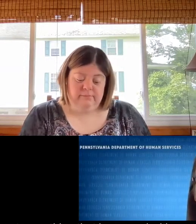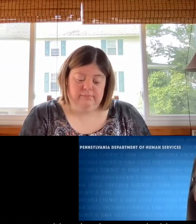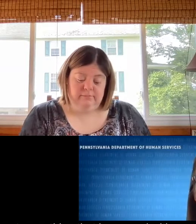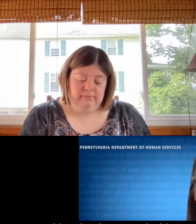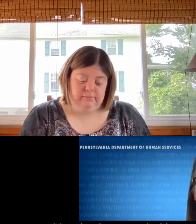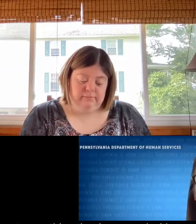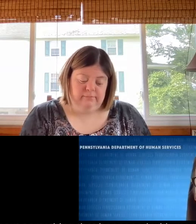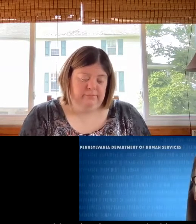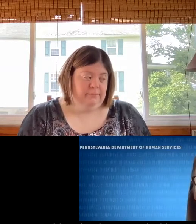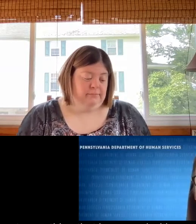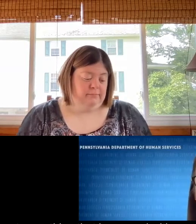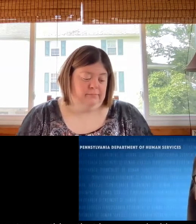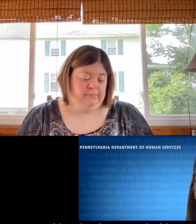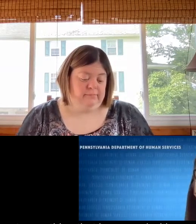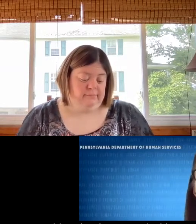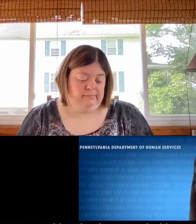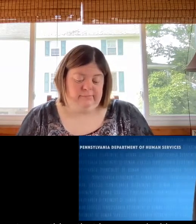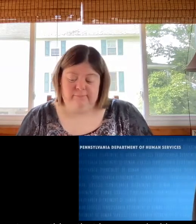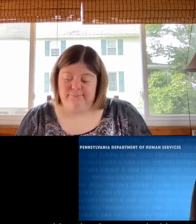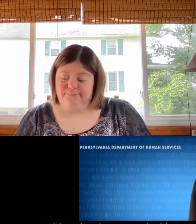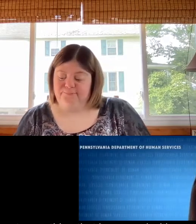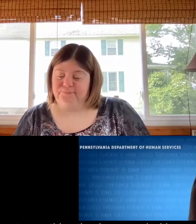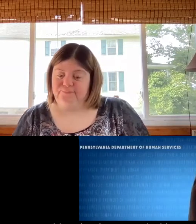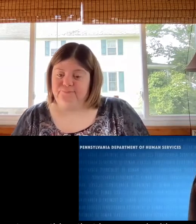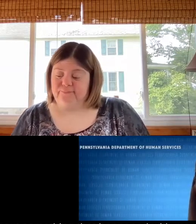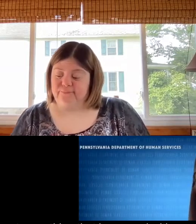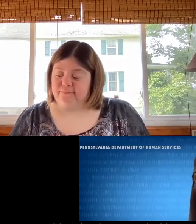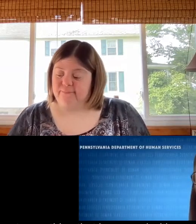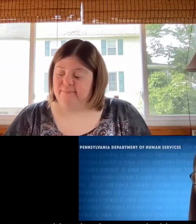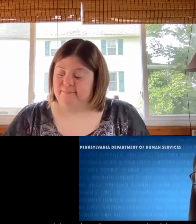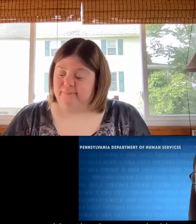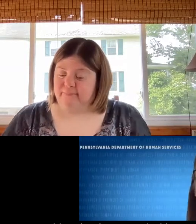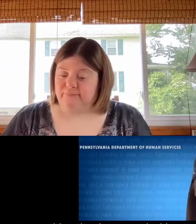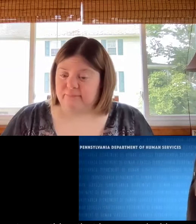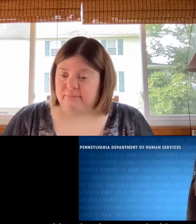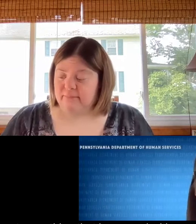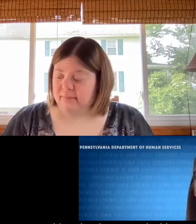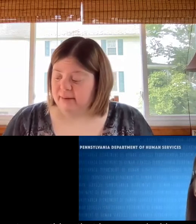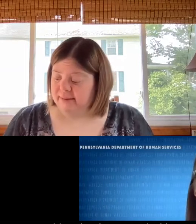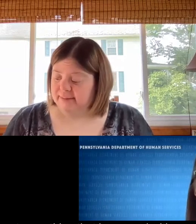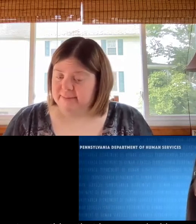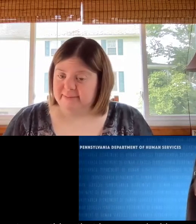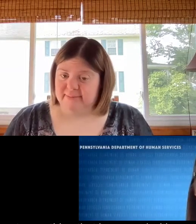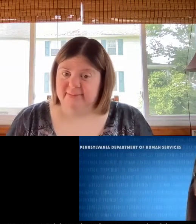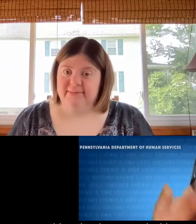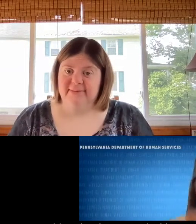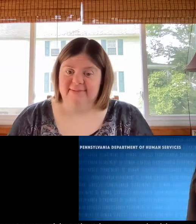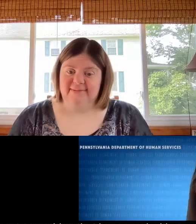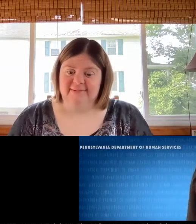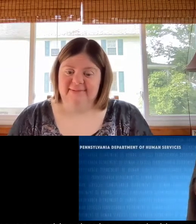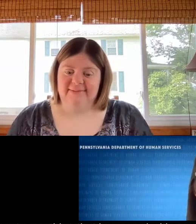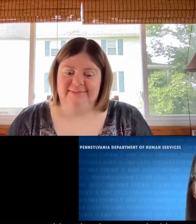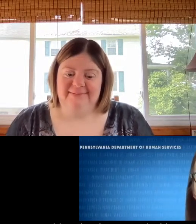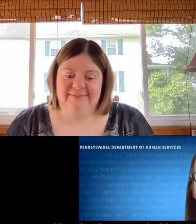I've had the best teachers in terms of getting set up to do this job. And I think, again, in